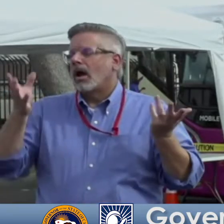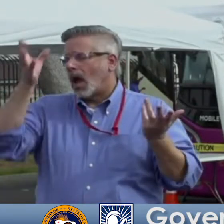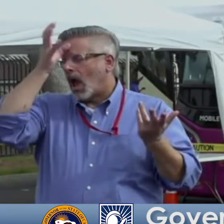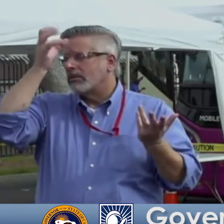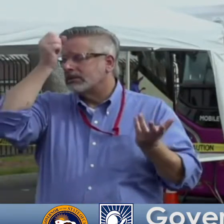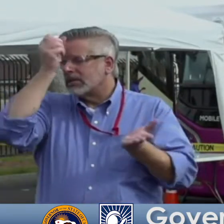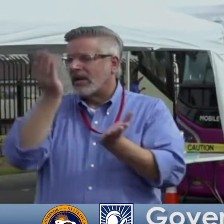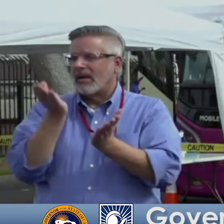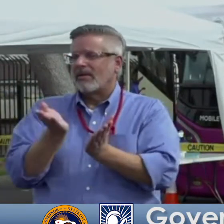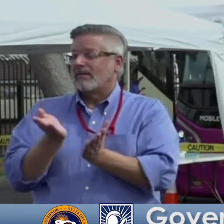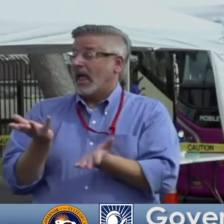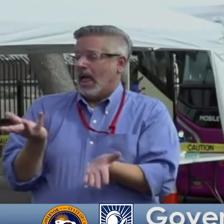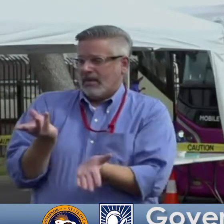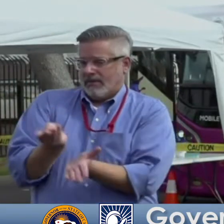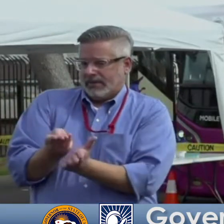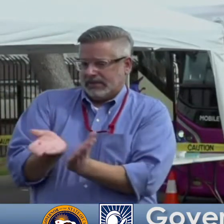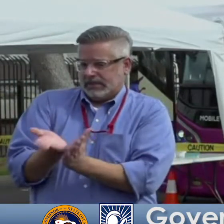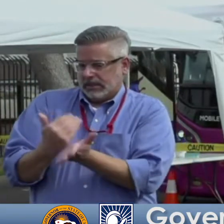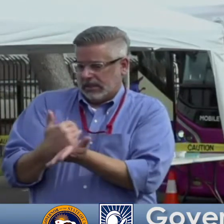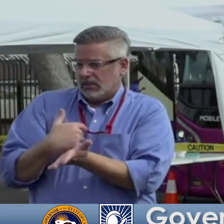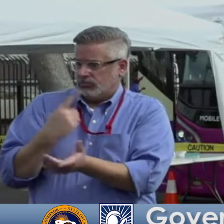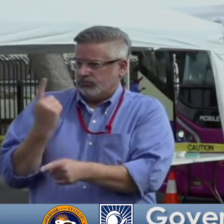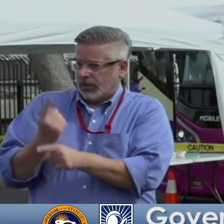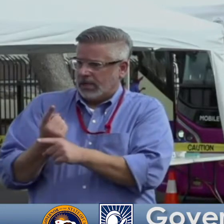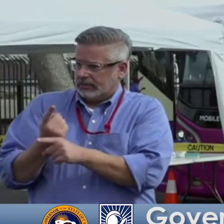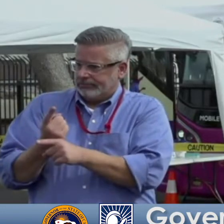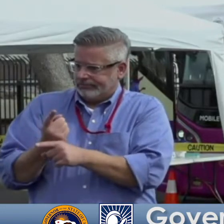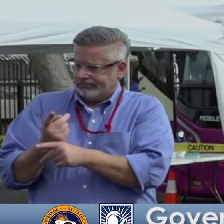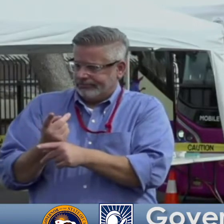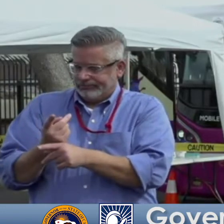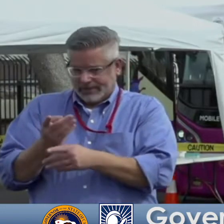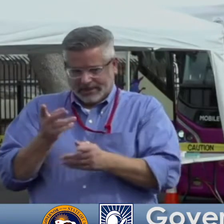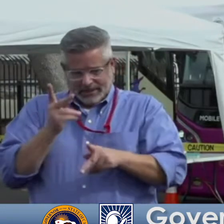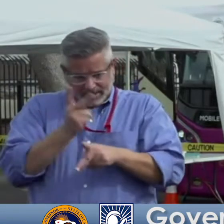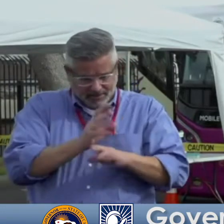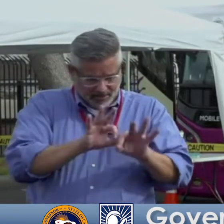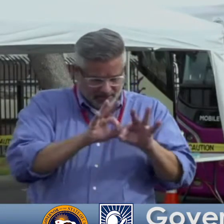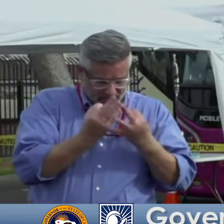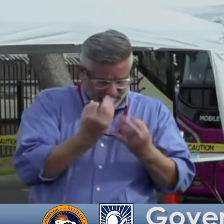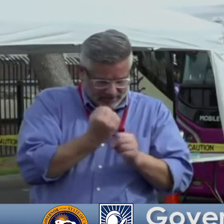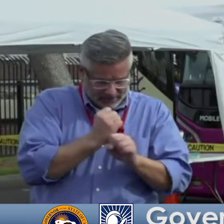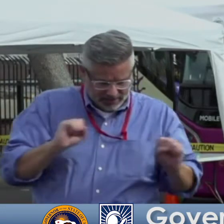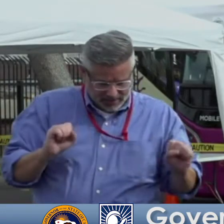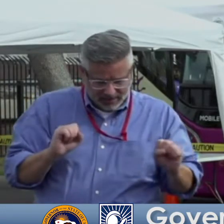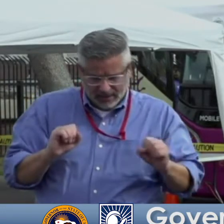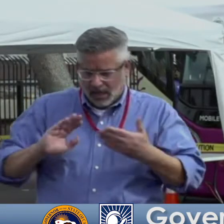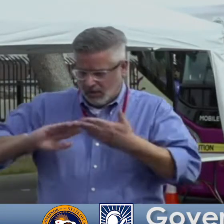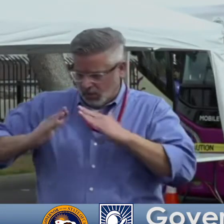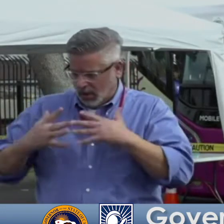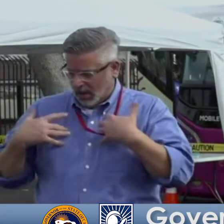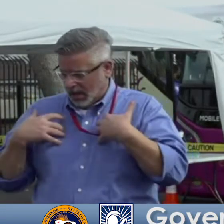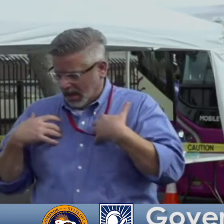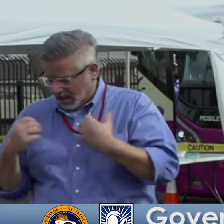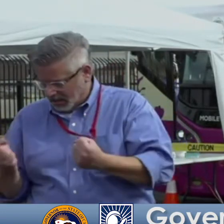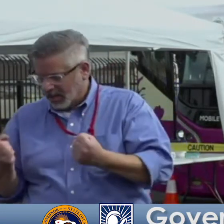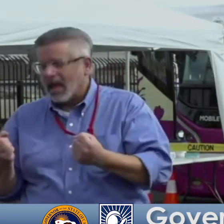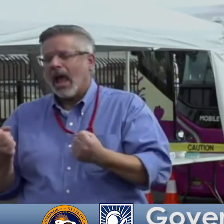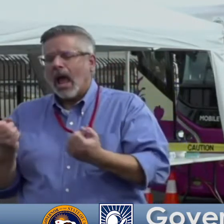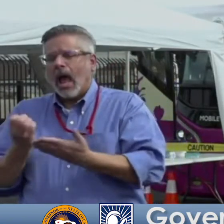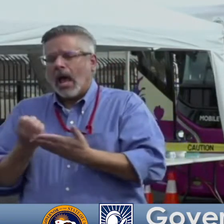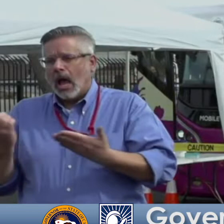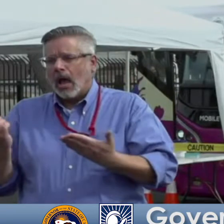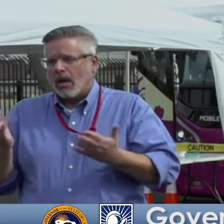fiscal discipline to do the right thing, to keep families safer, communities healthier, and the